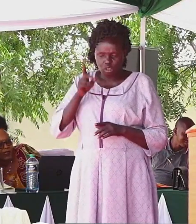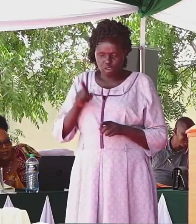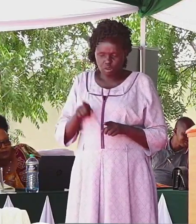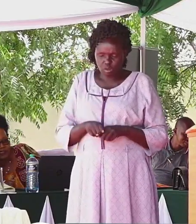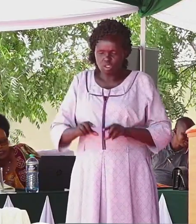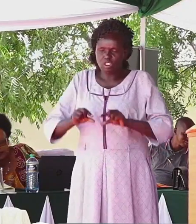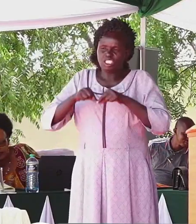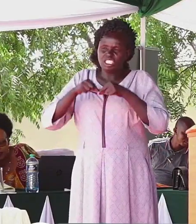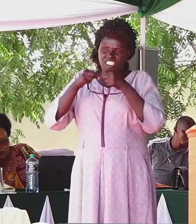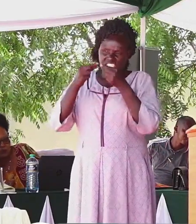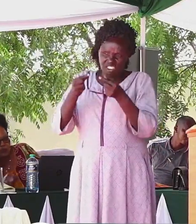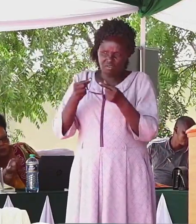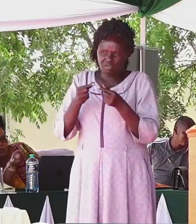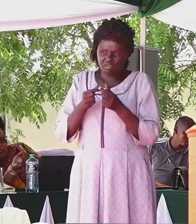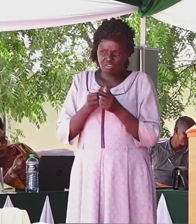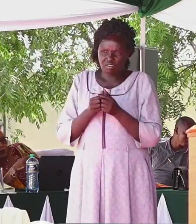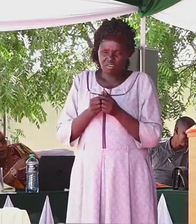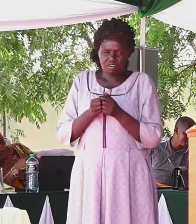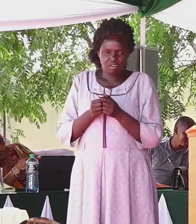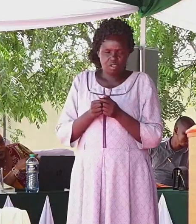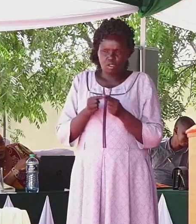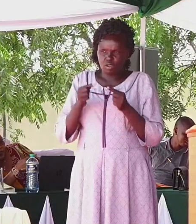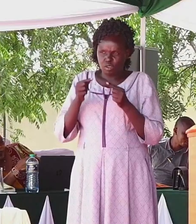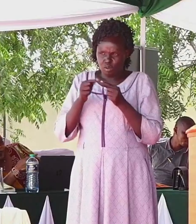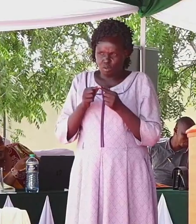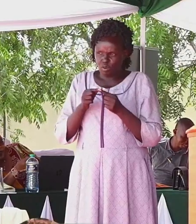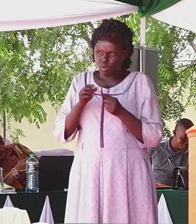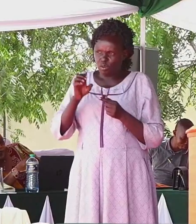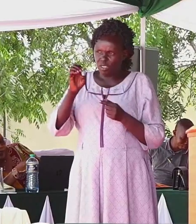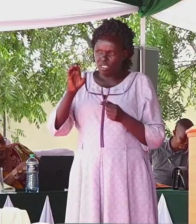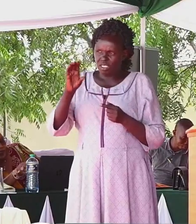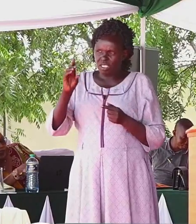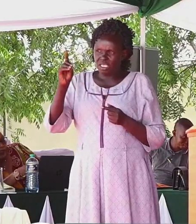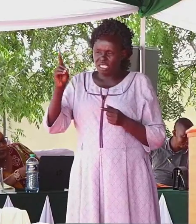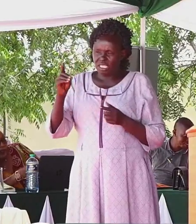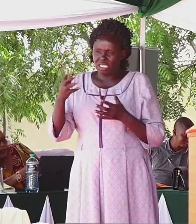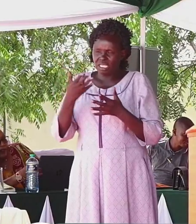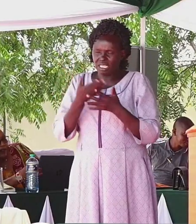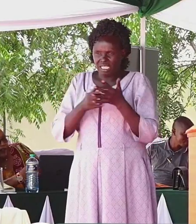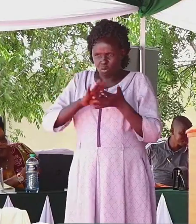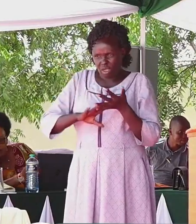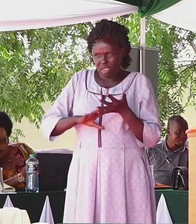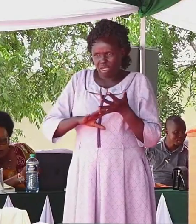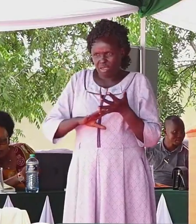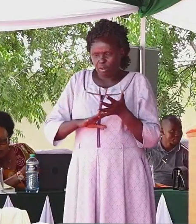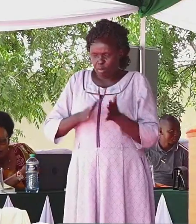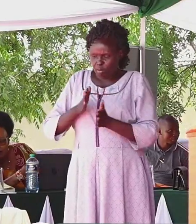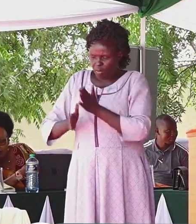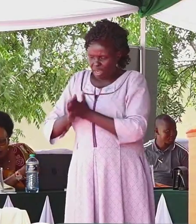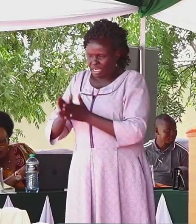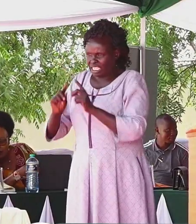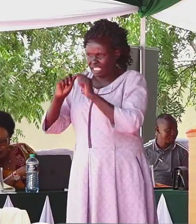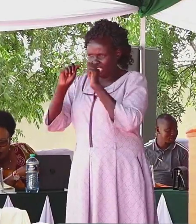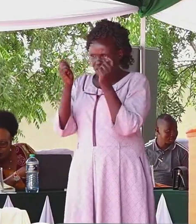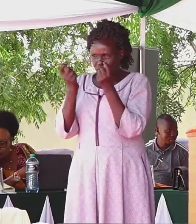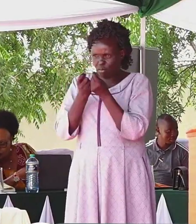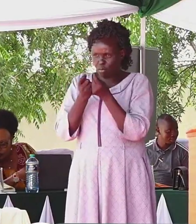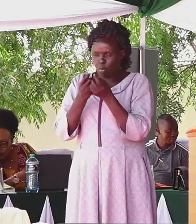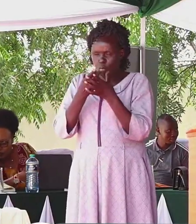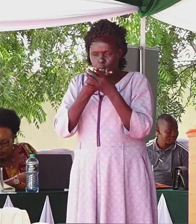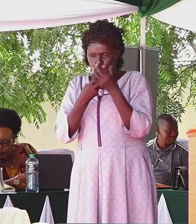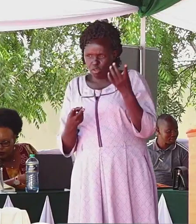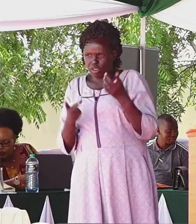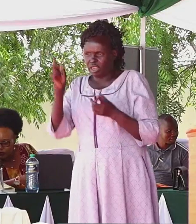my accolades to ECD Network, the ECD planning team, both